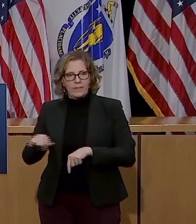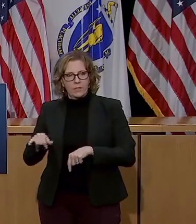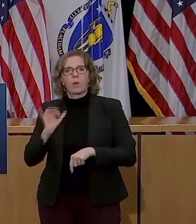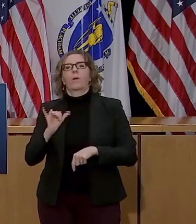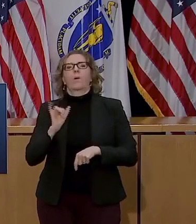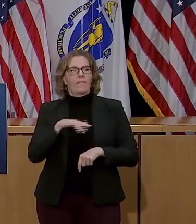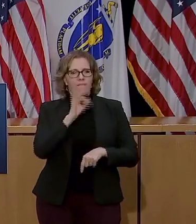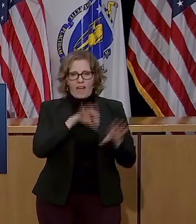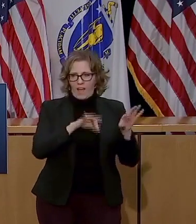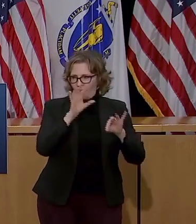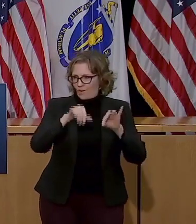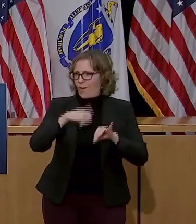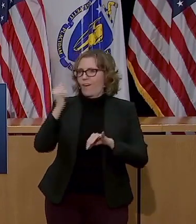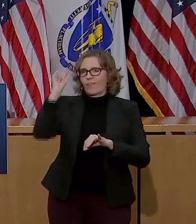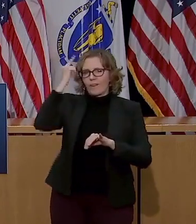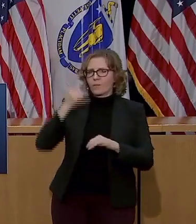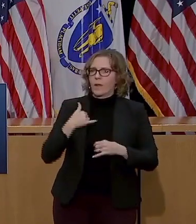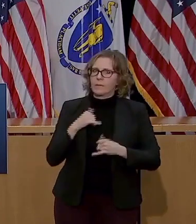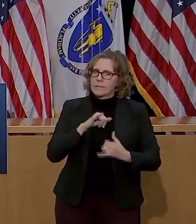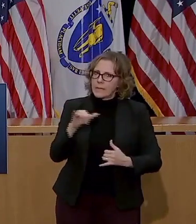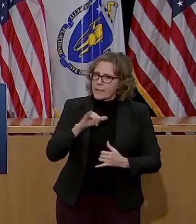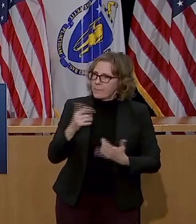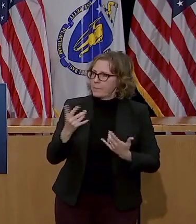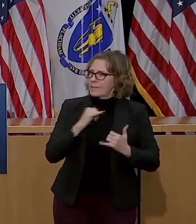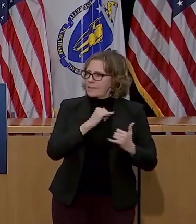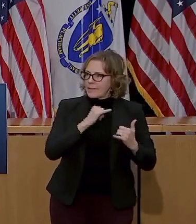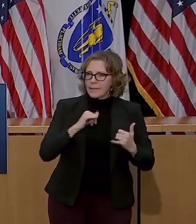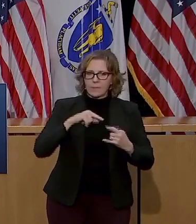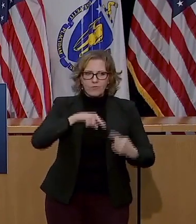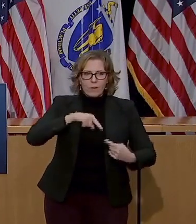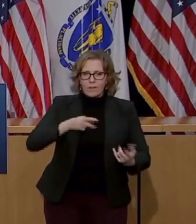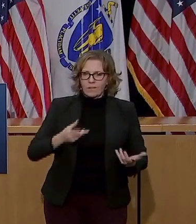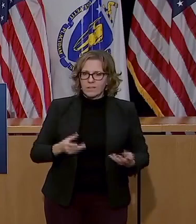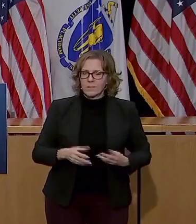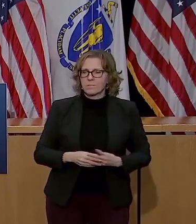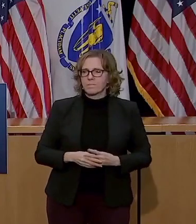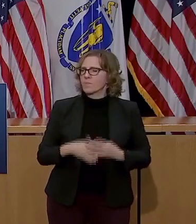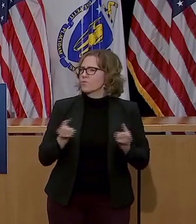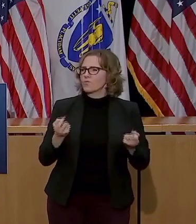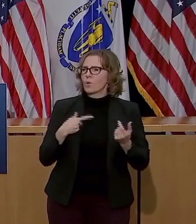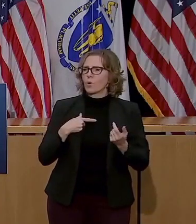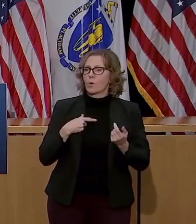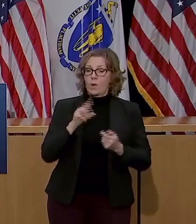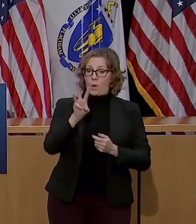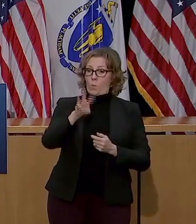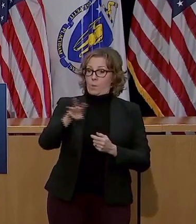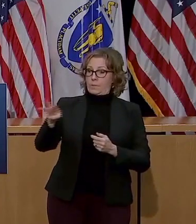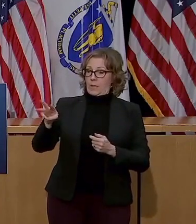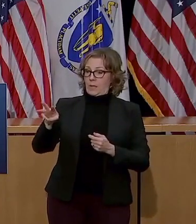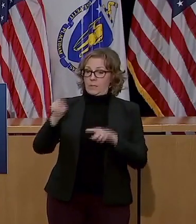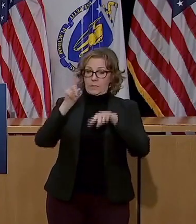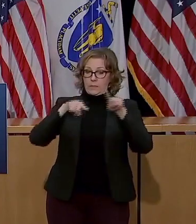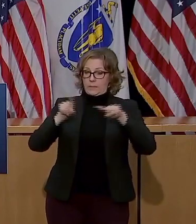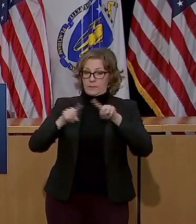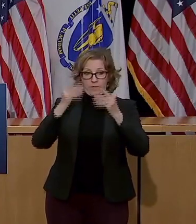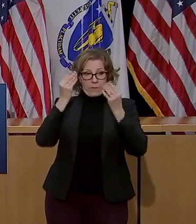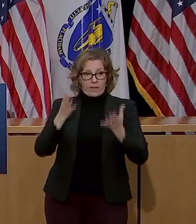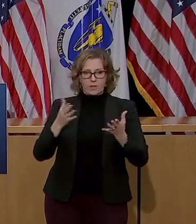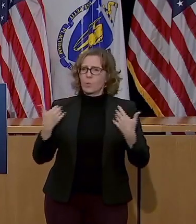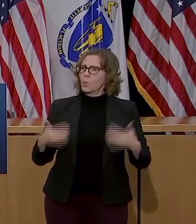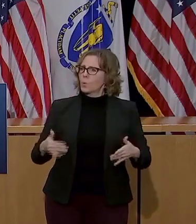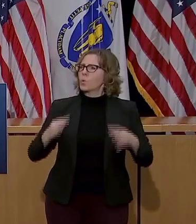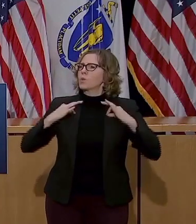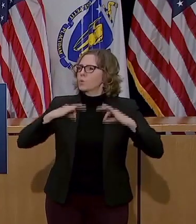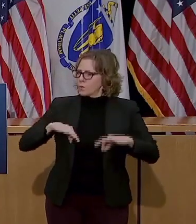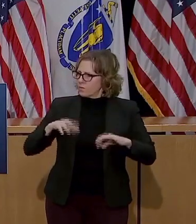many of them had exactly the same issue we had. So I think those sites are incredibly useful, and I think the CDC data is incredibly